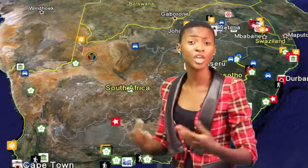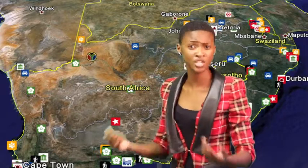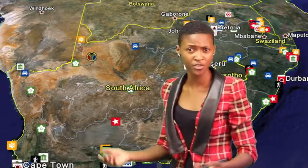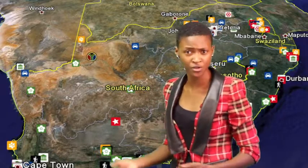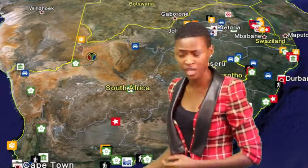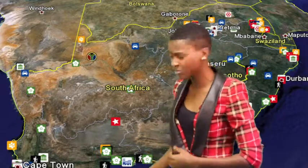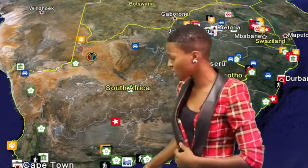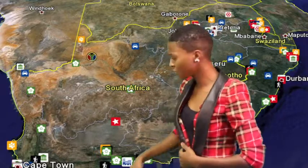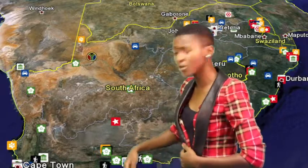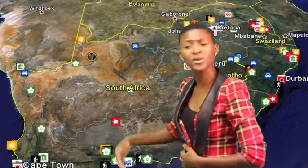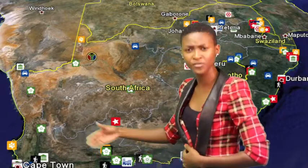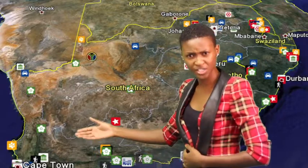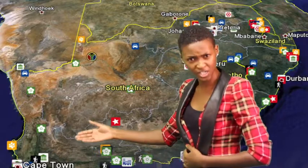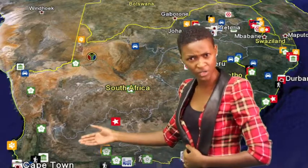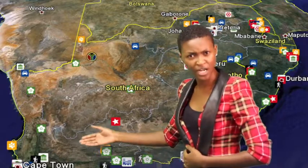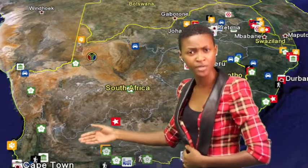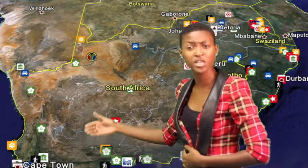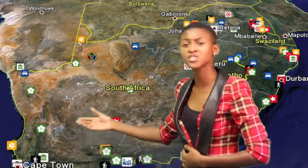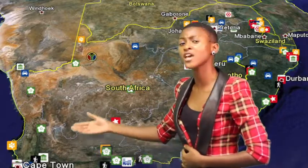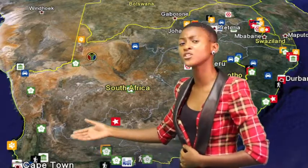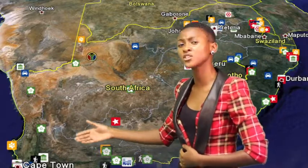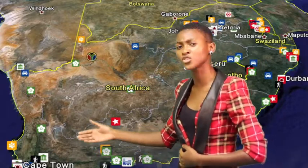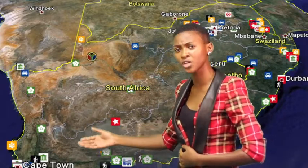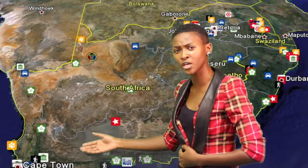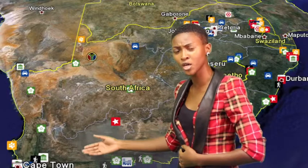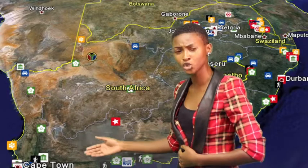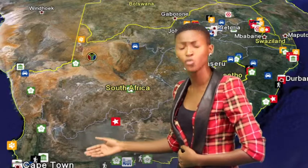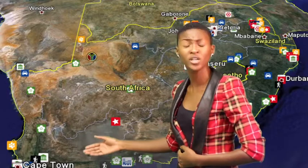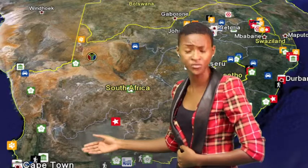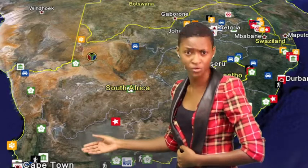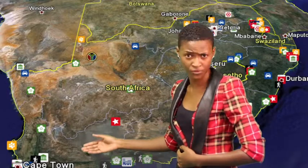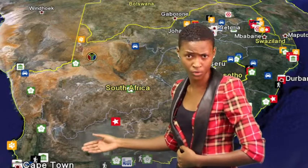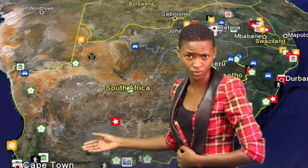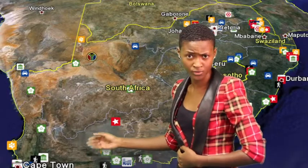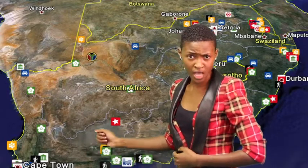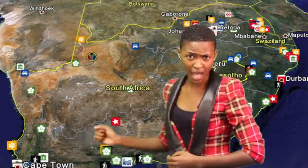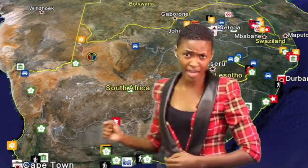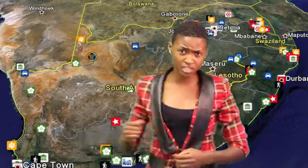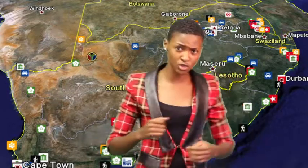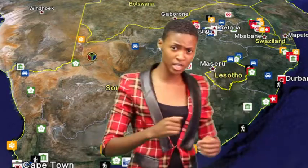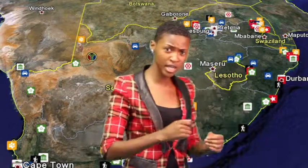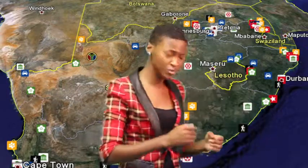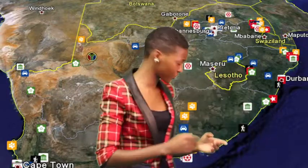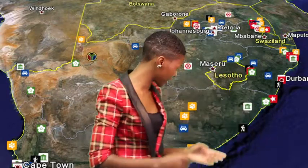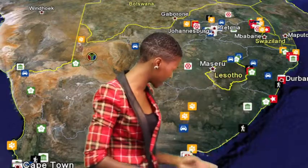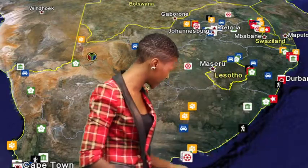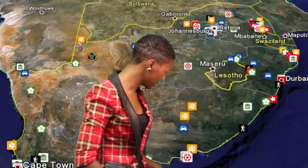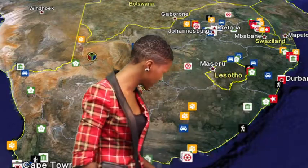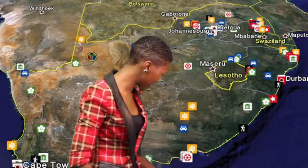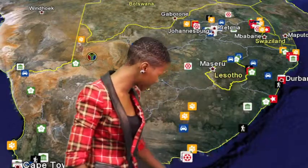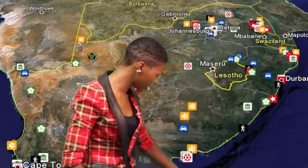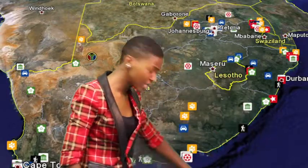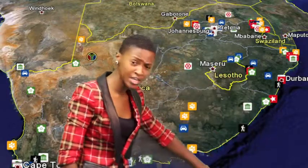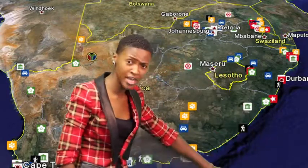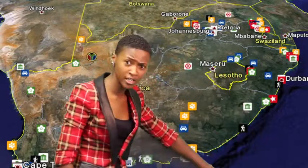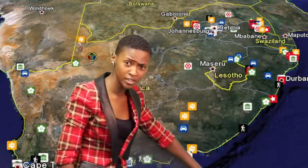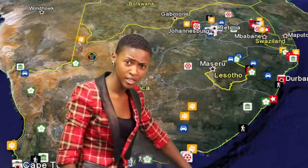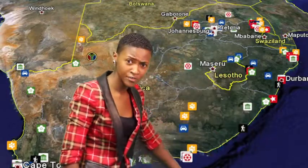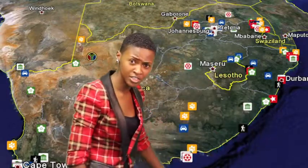changing their names from lovely sounding names like Sandy and Katrina to Masvungvung. And as you can come over here, down in hell, the